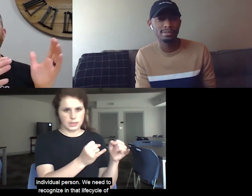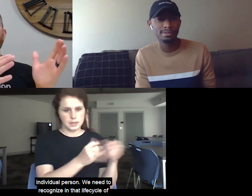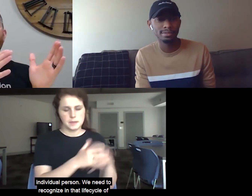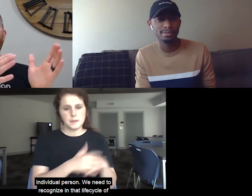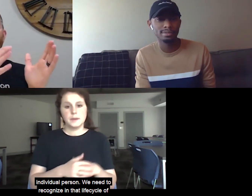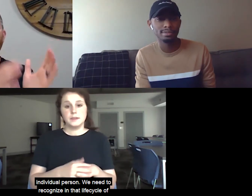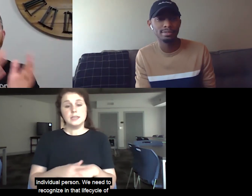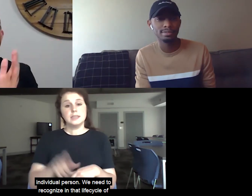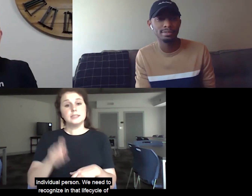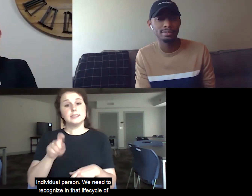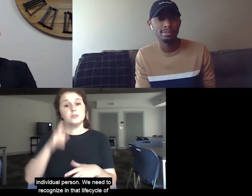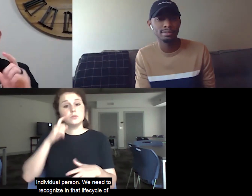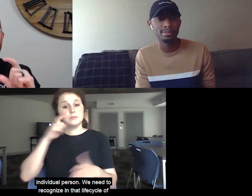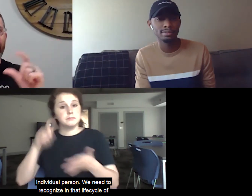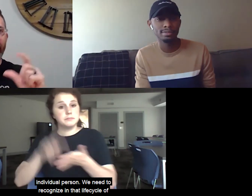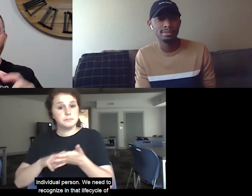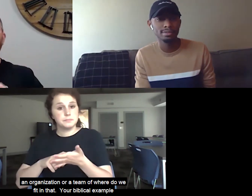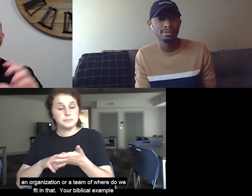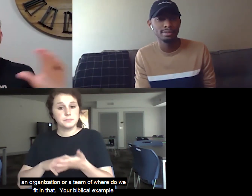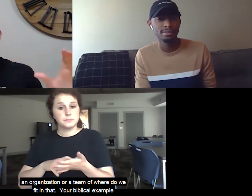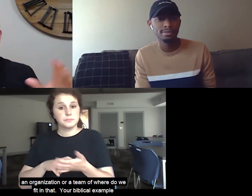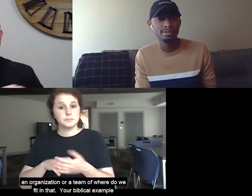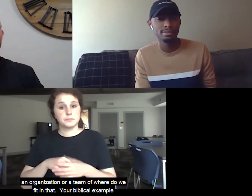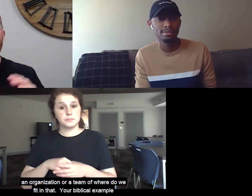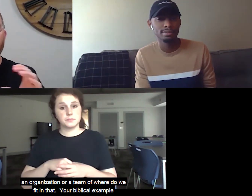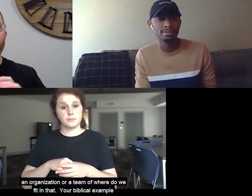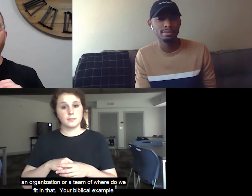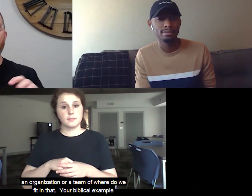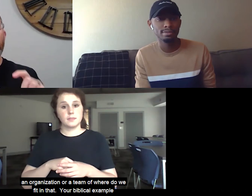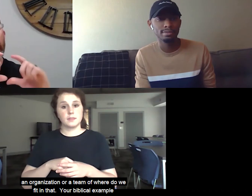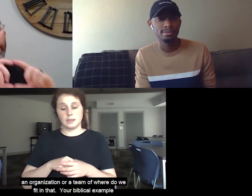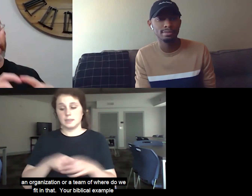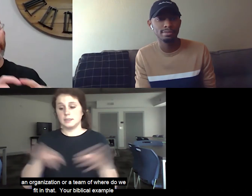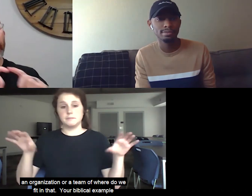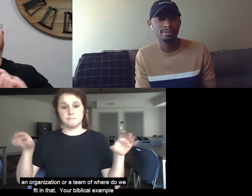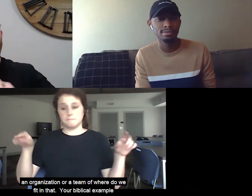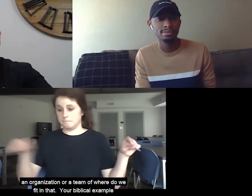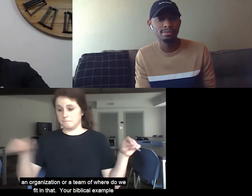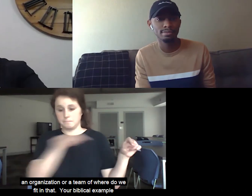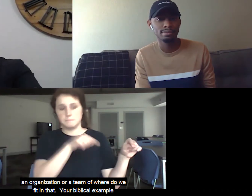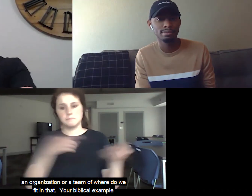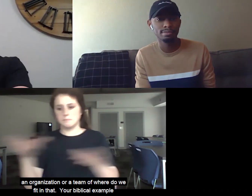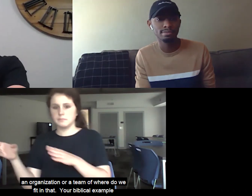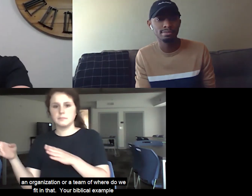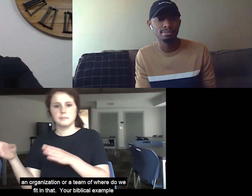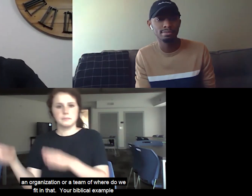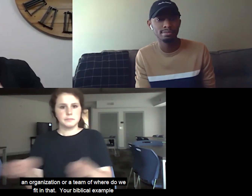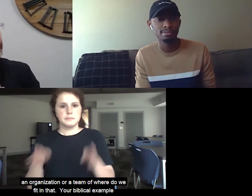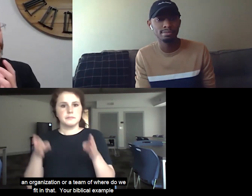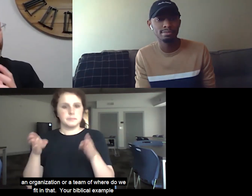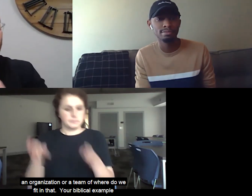recognize in that life cycle of an organization or a team, of where do we fit in